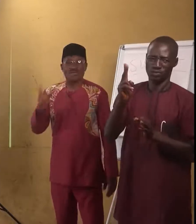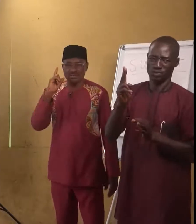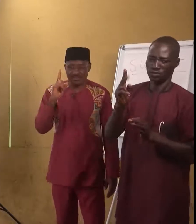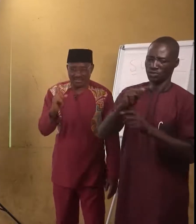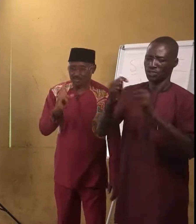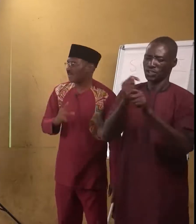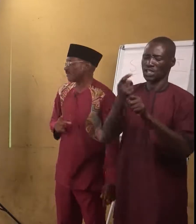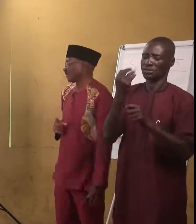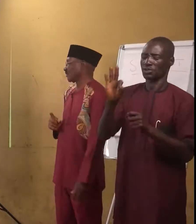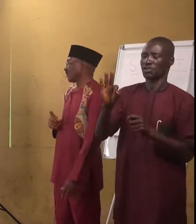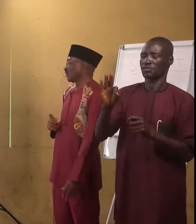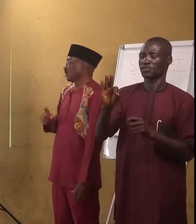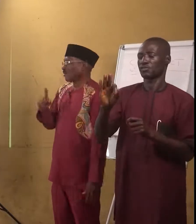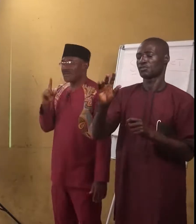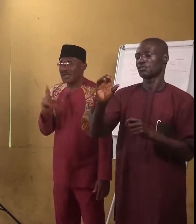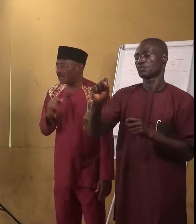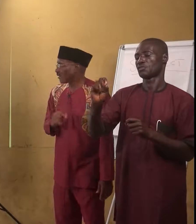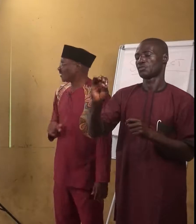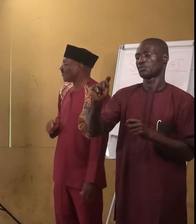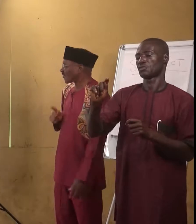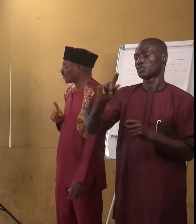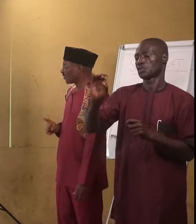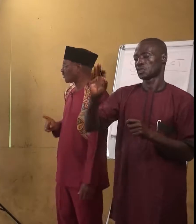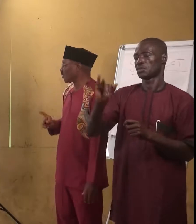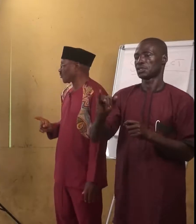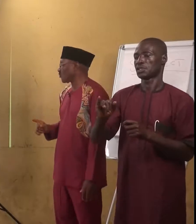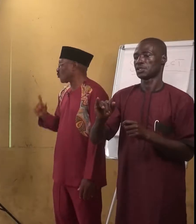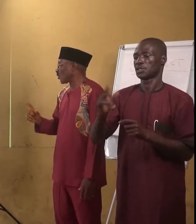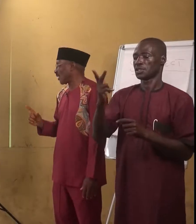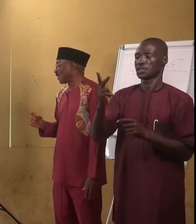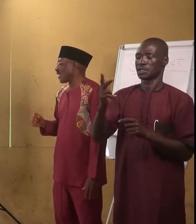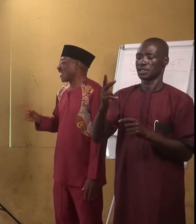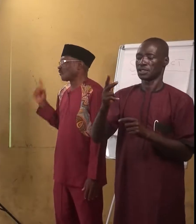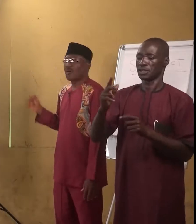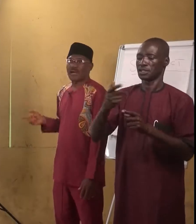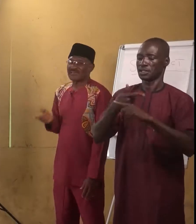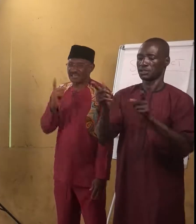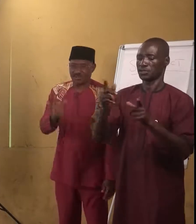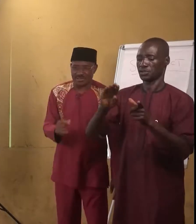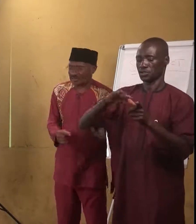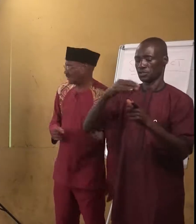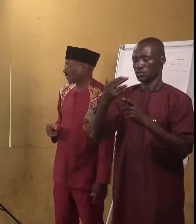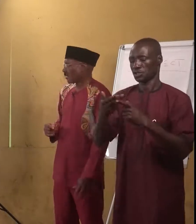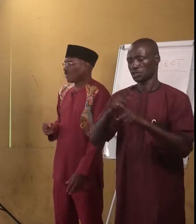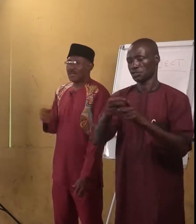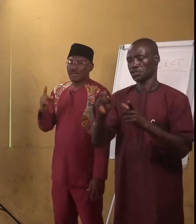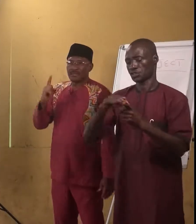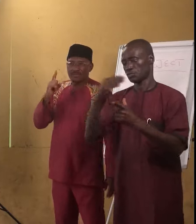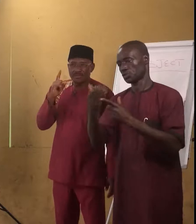of settlements. 3, differentiate between rural and urban settlements.